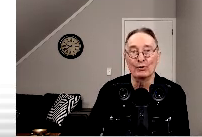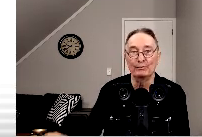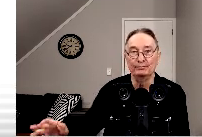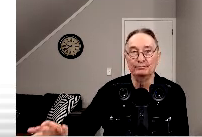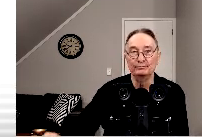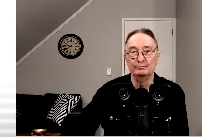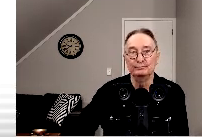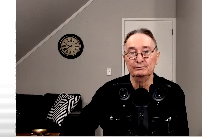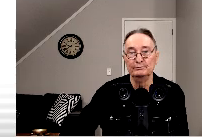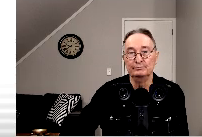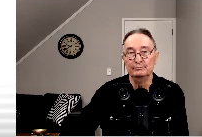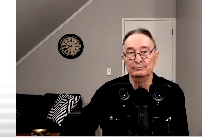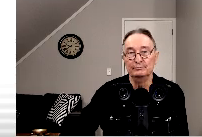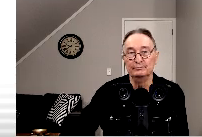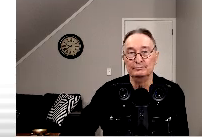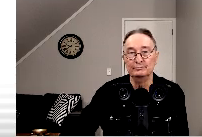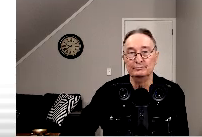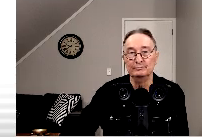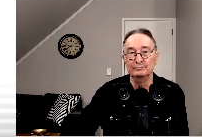bit more.